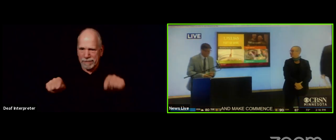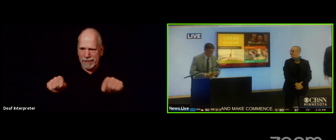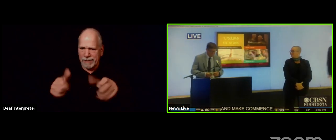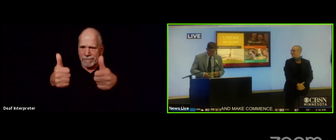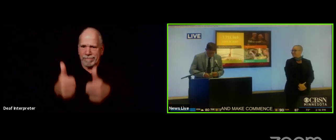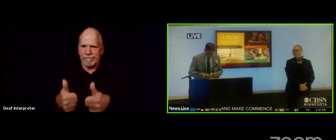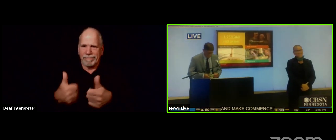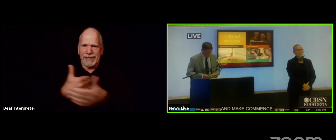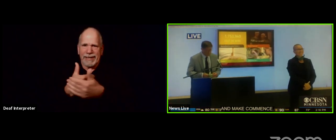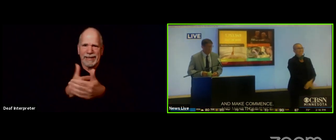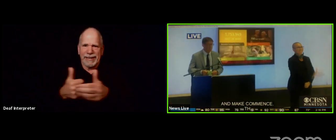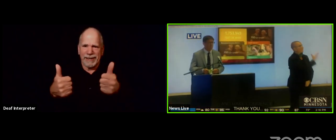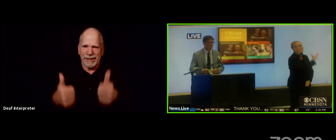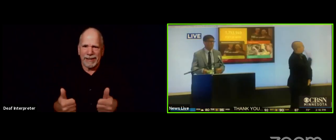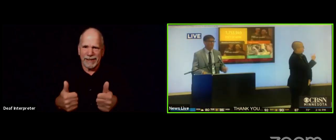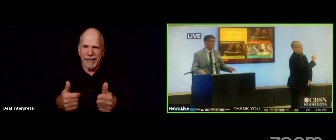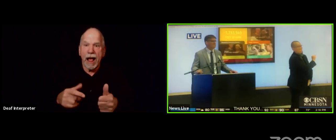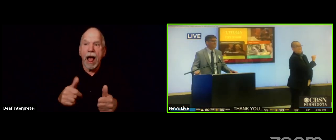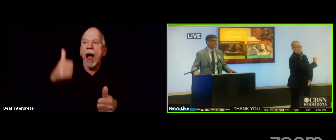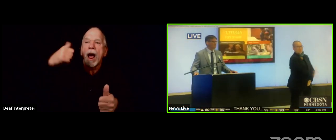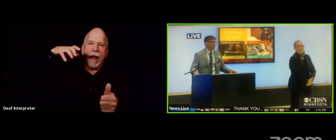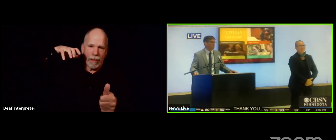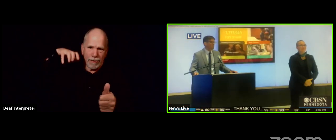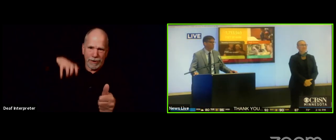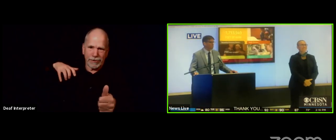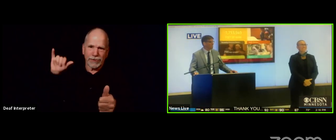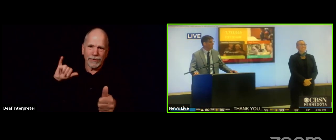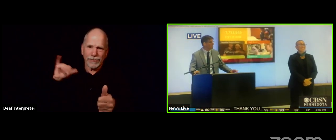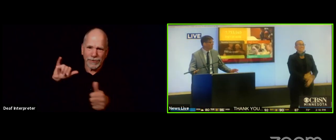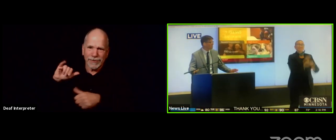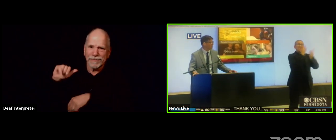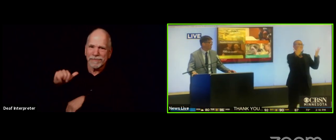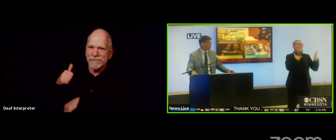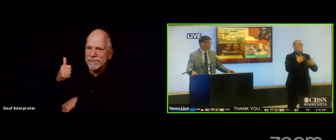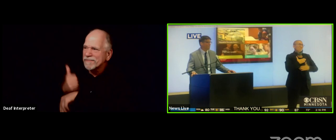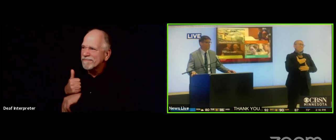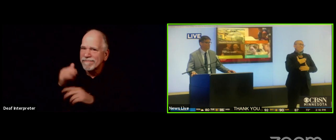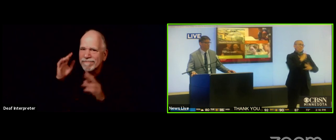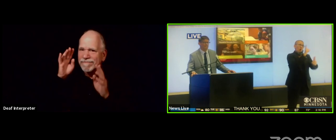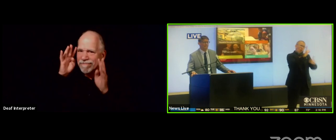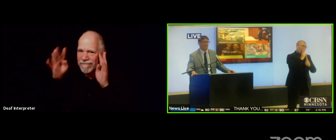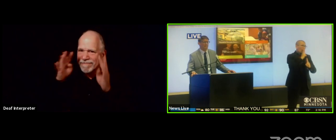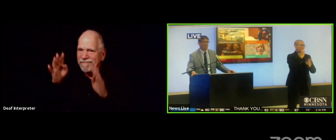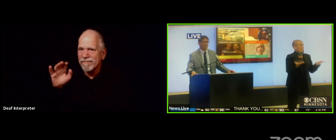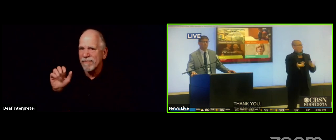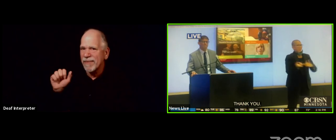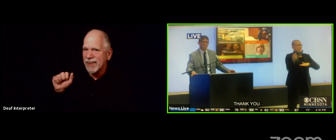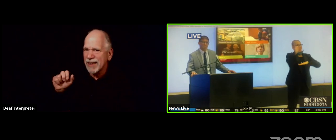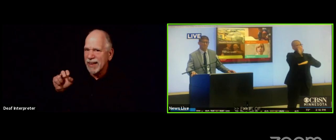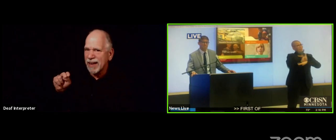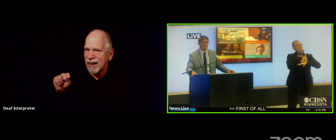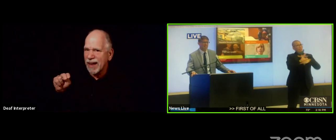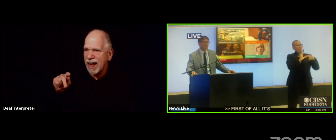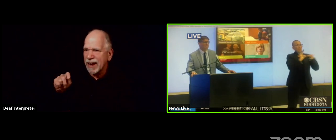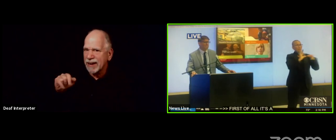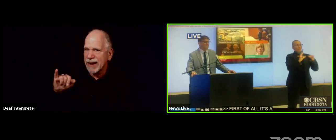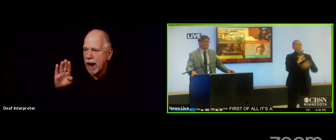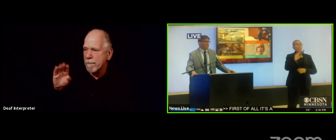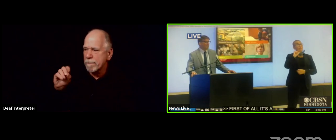Thanks, Tim. First of all, it's a real pleasure and honor for me to be here this afternoon. Mayo Clinic and Mayo Clinic